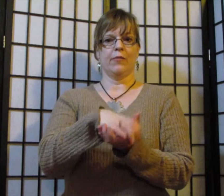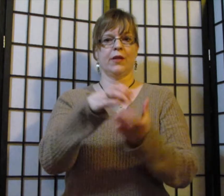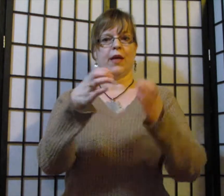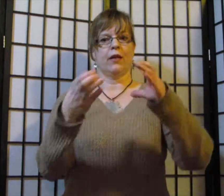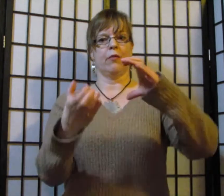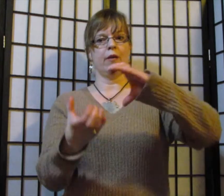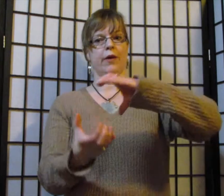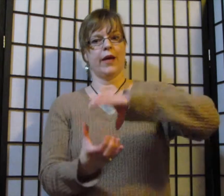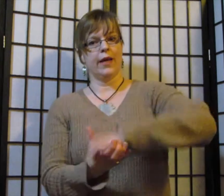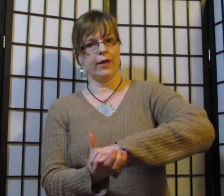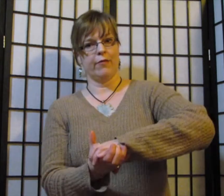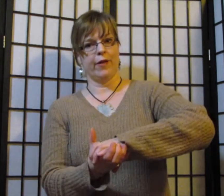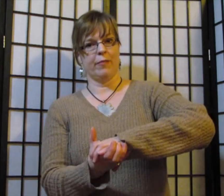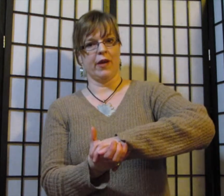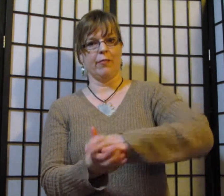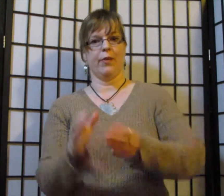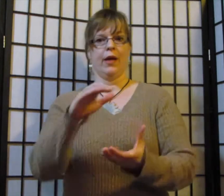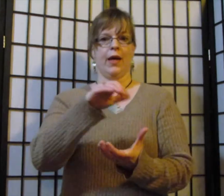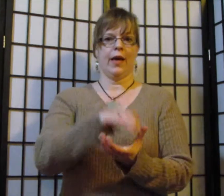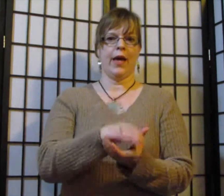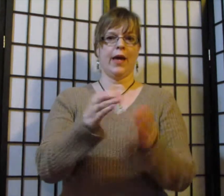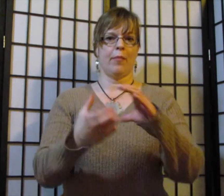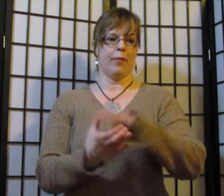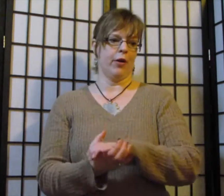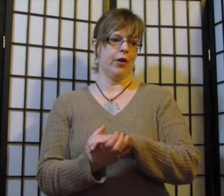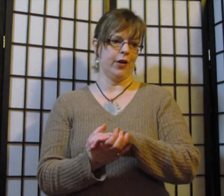them together one way and then flip them. Hamburger.